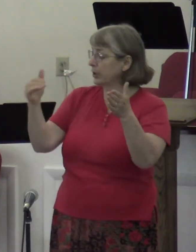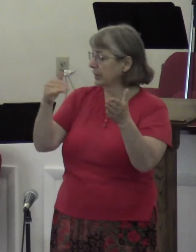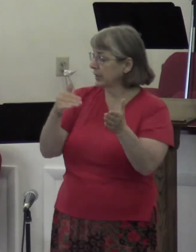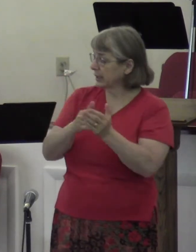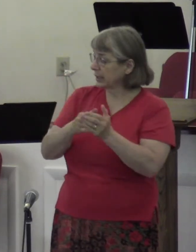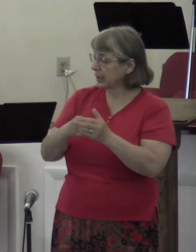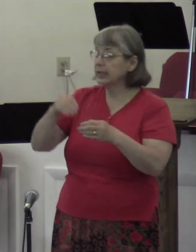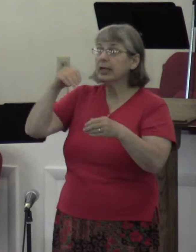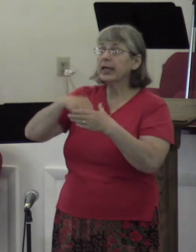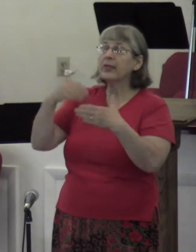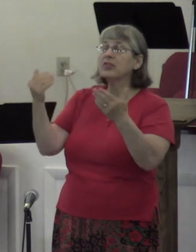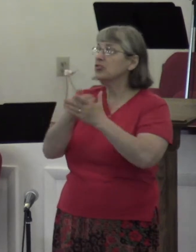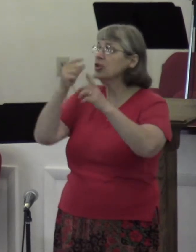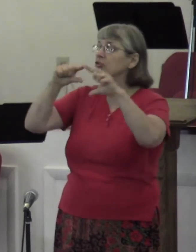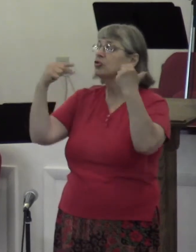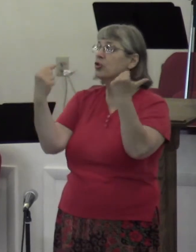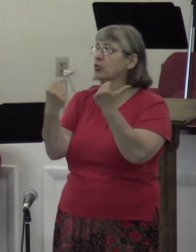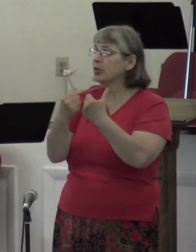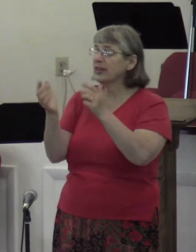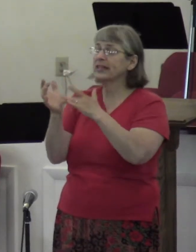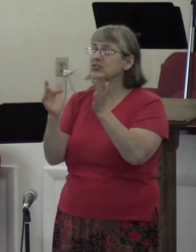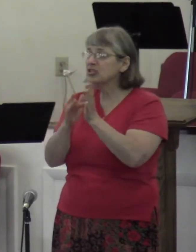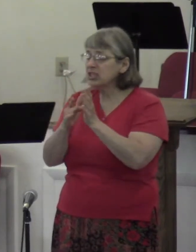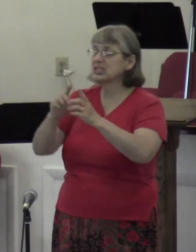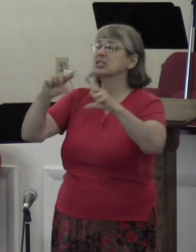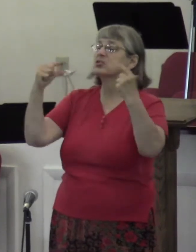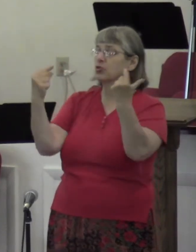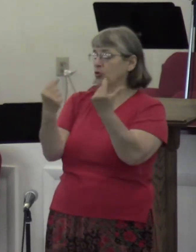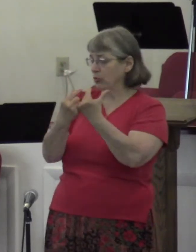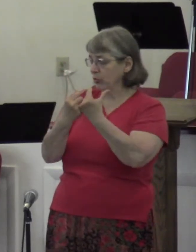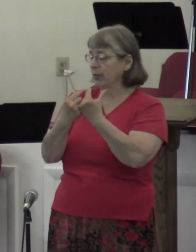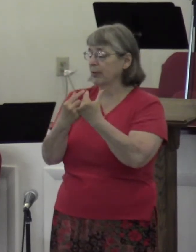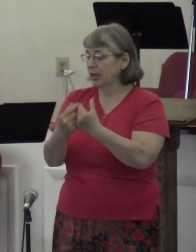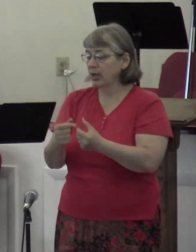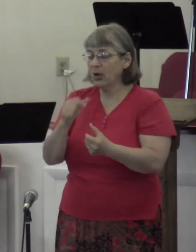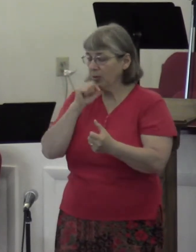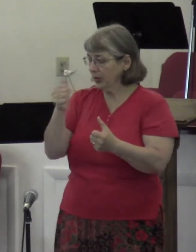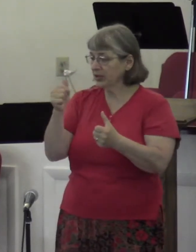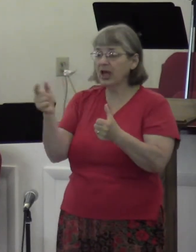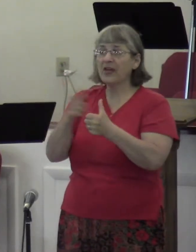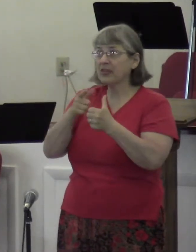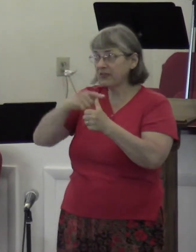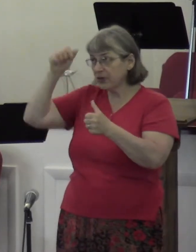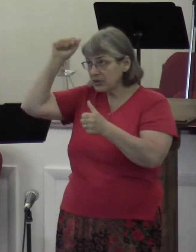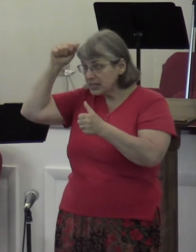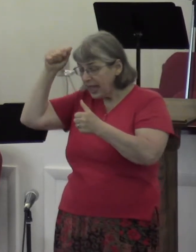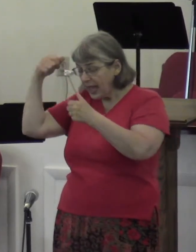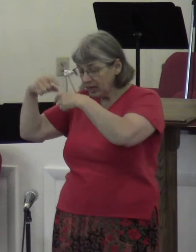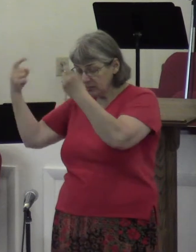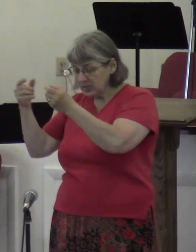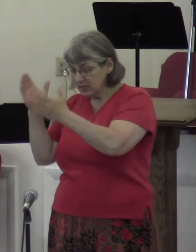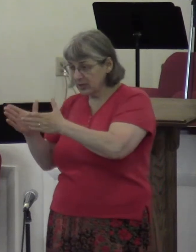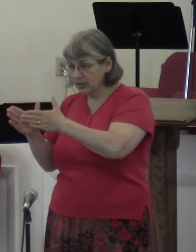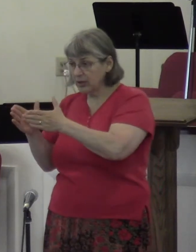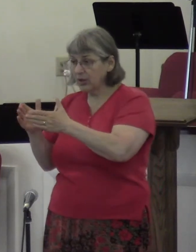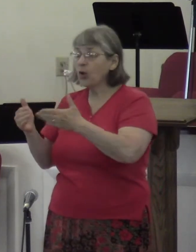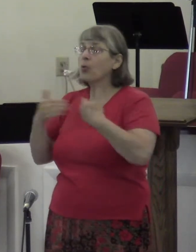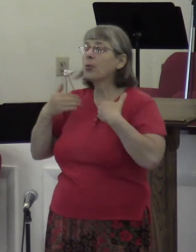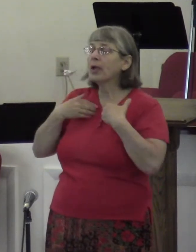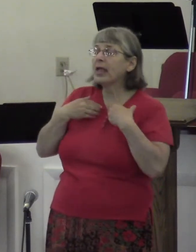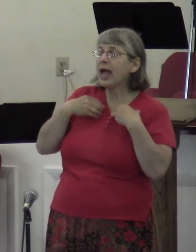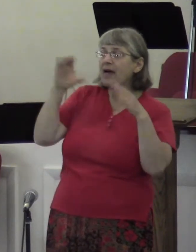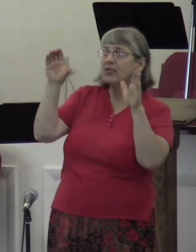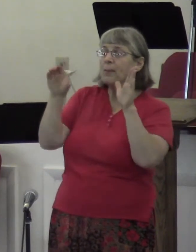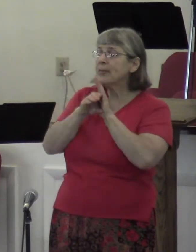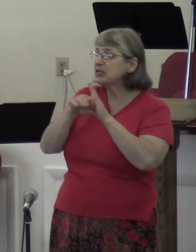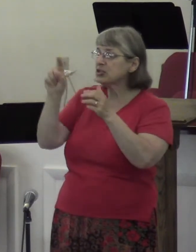again into this new race, this Jesus race. We're no longer of the first Adam sinful, but we bear the image of the